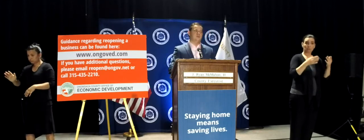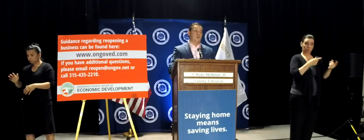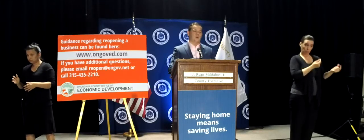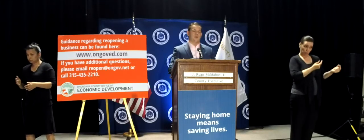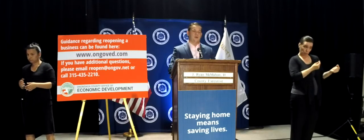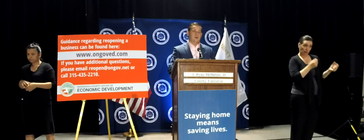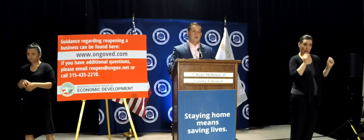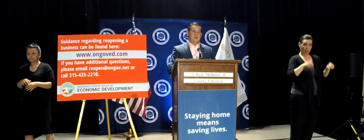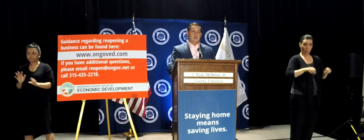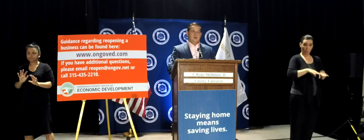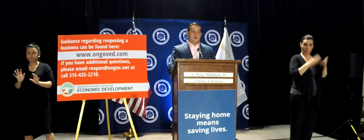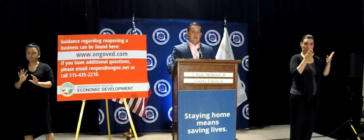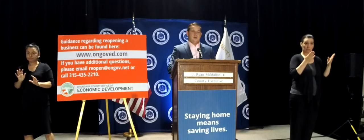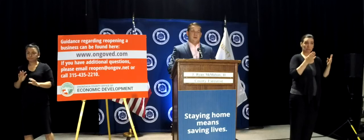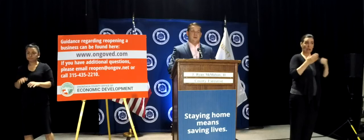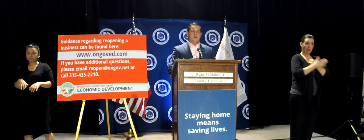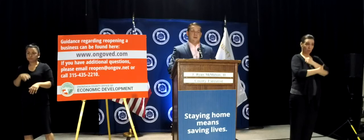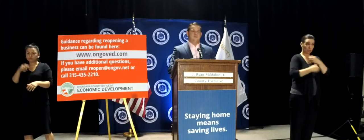built for